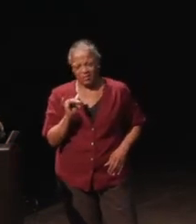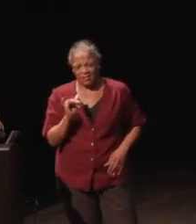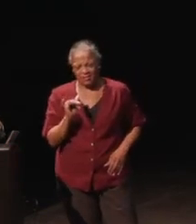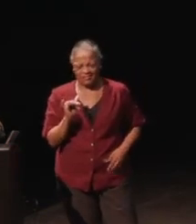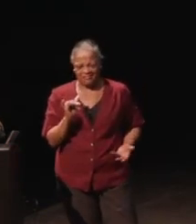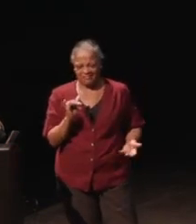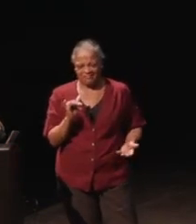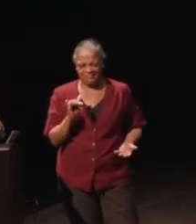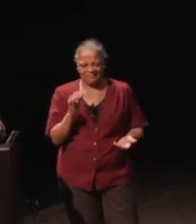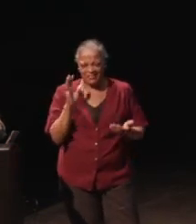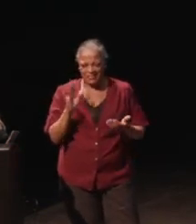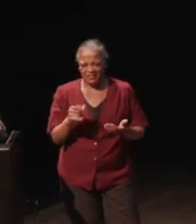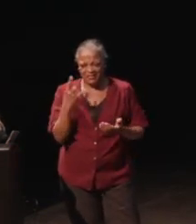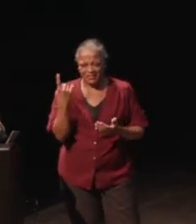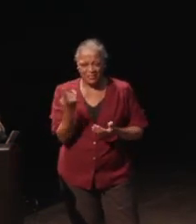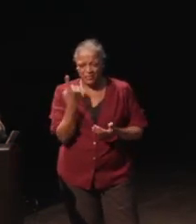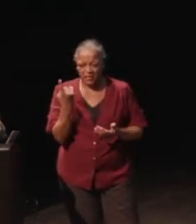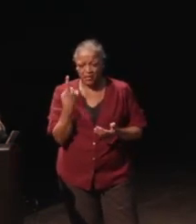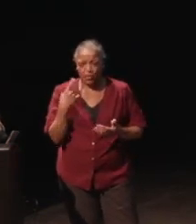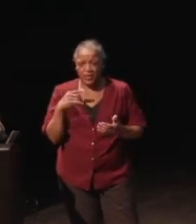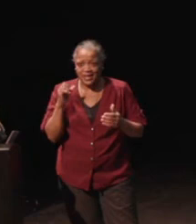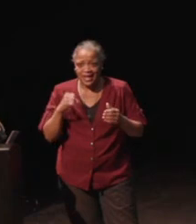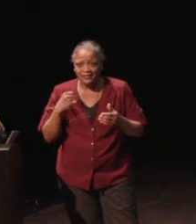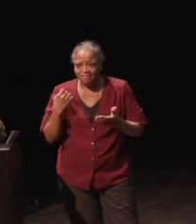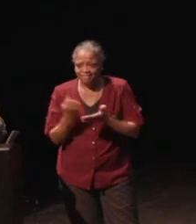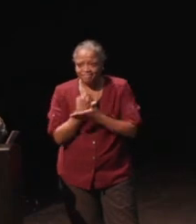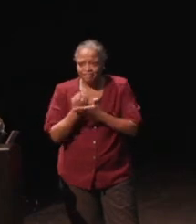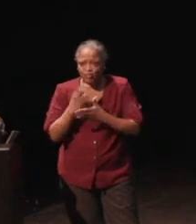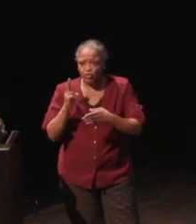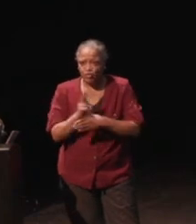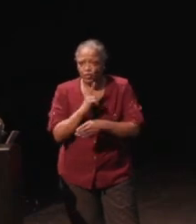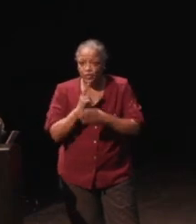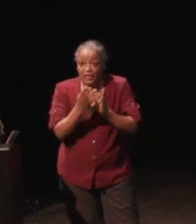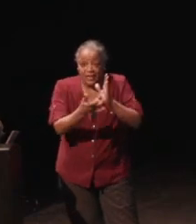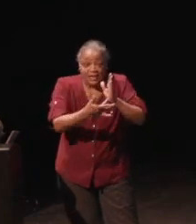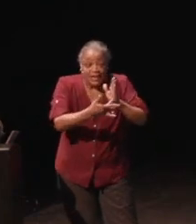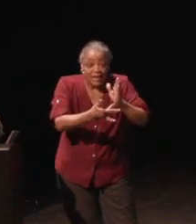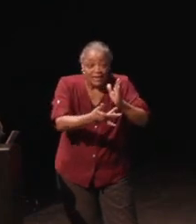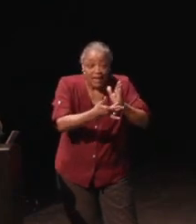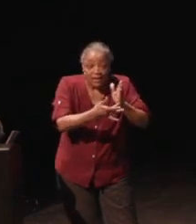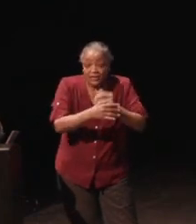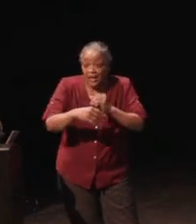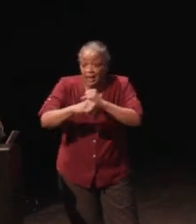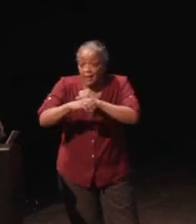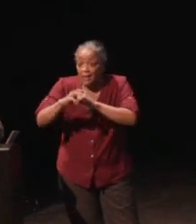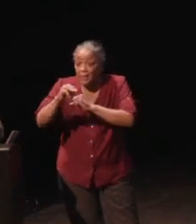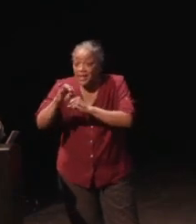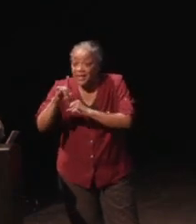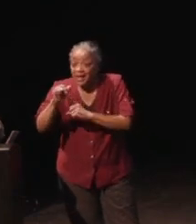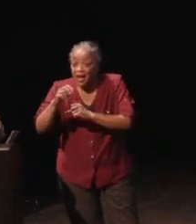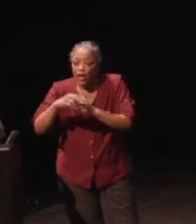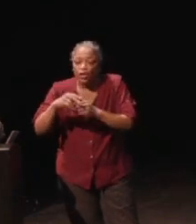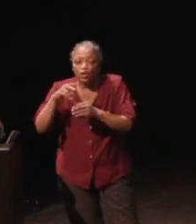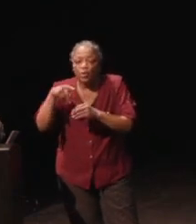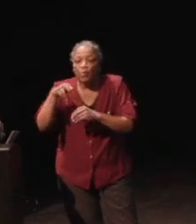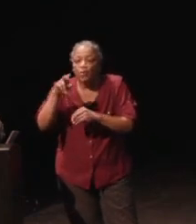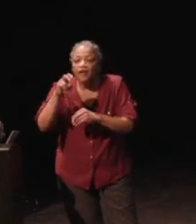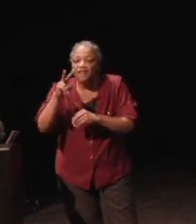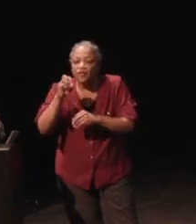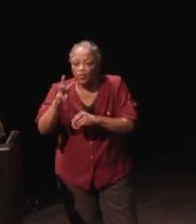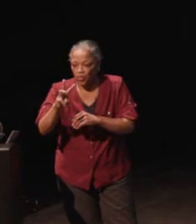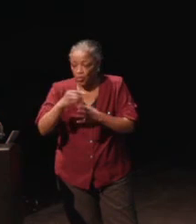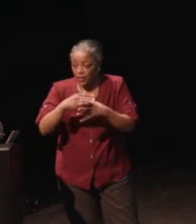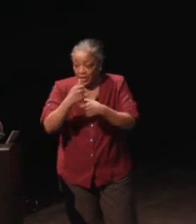this is something that we can use technology and media for to preview. And we